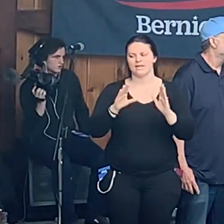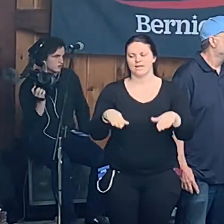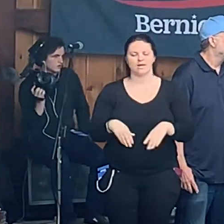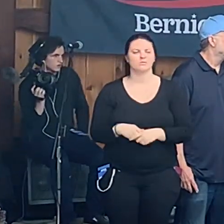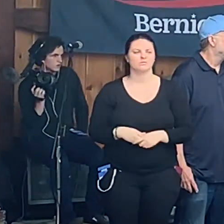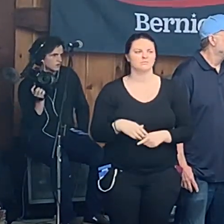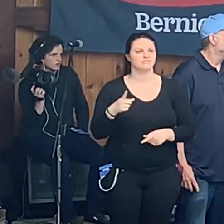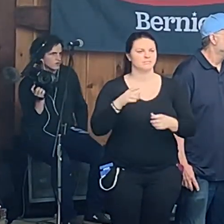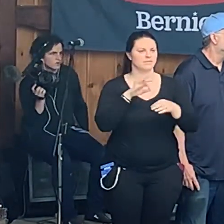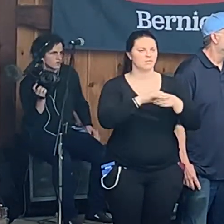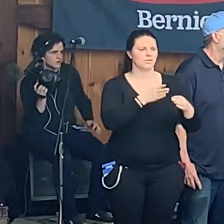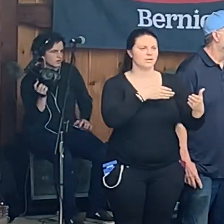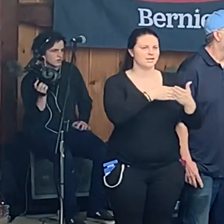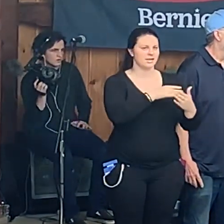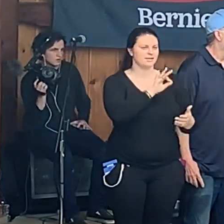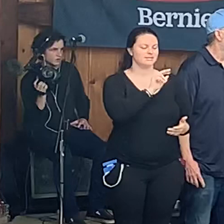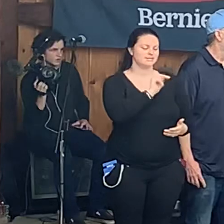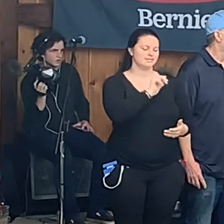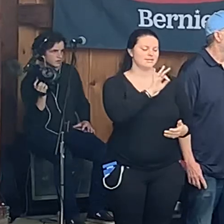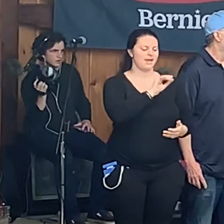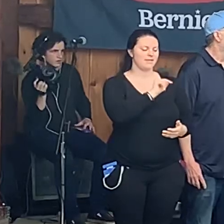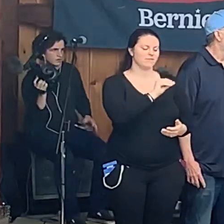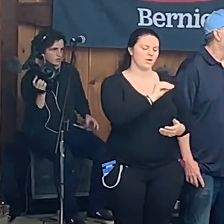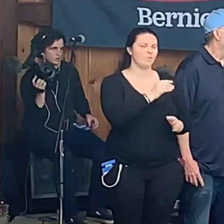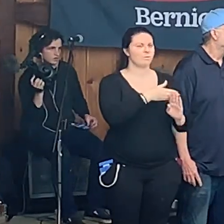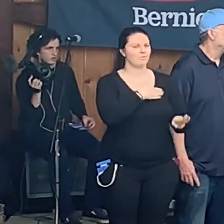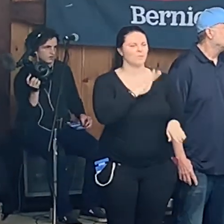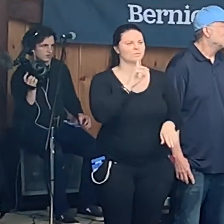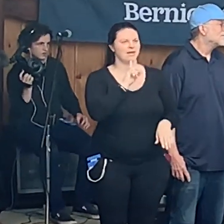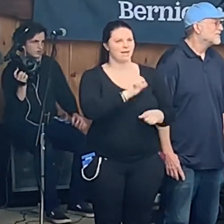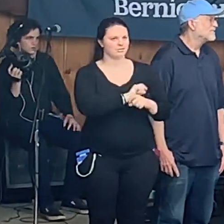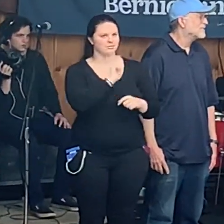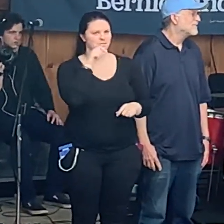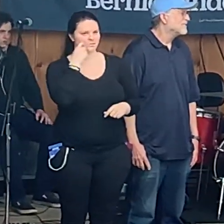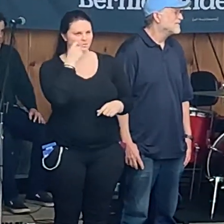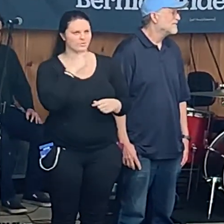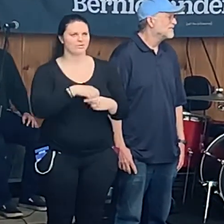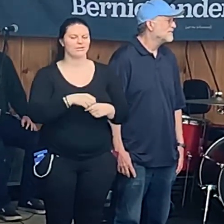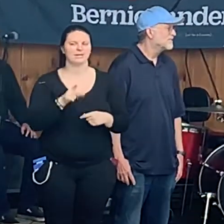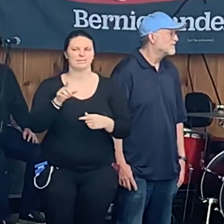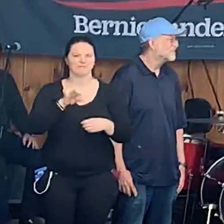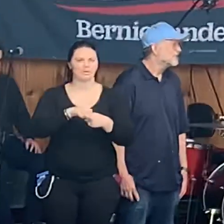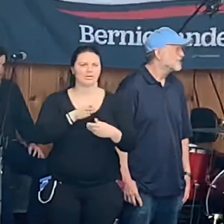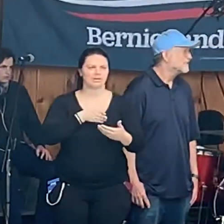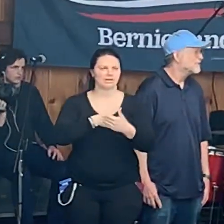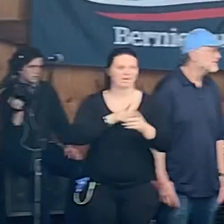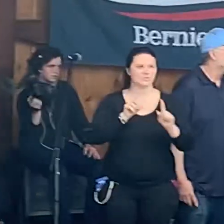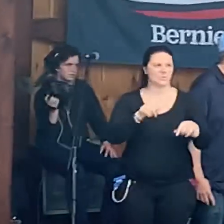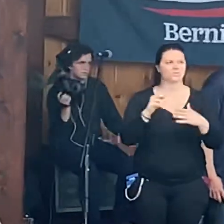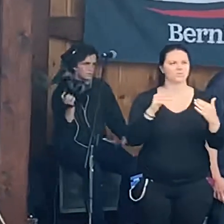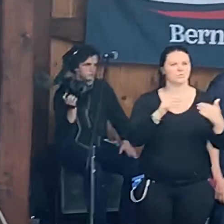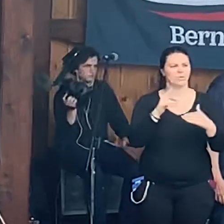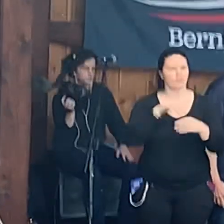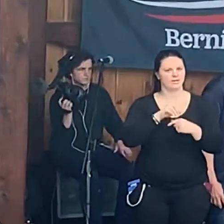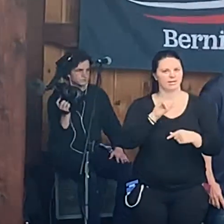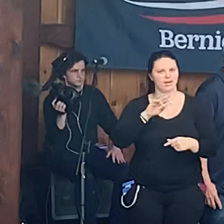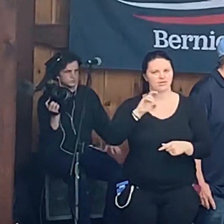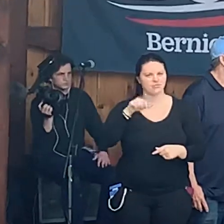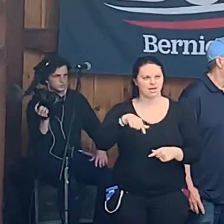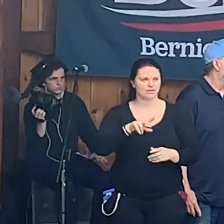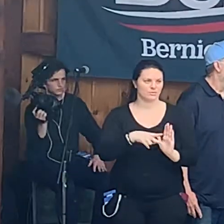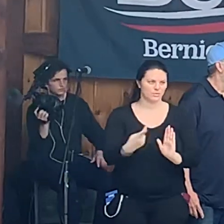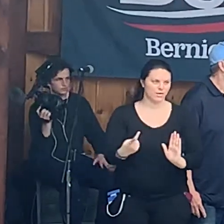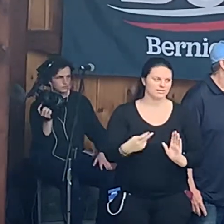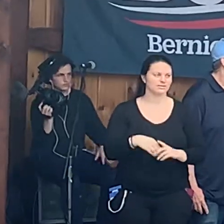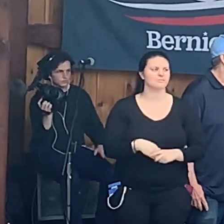NAFTA before being against NAFTA was cool. He voted against going to war in Iraq twice. Then,